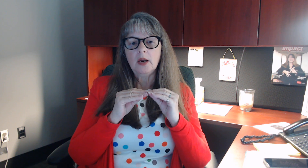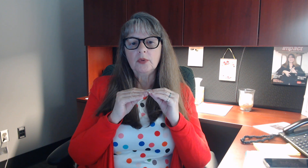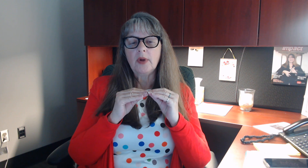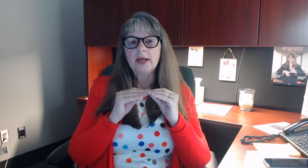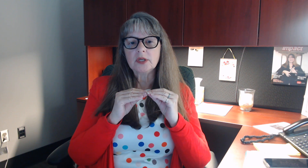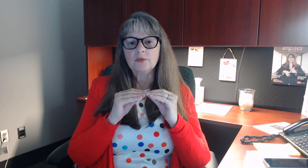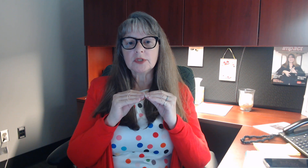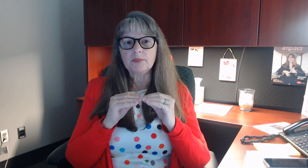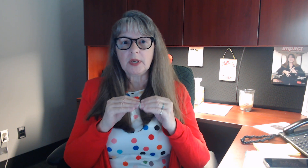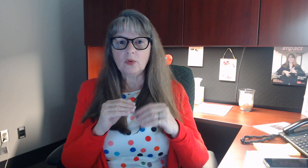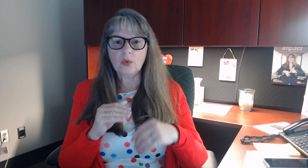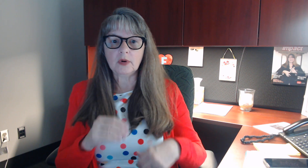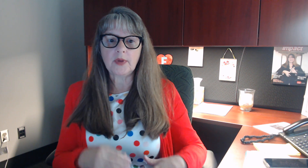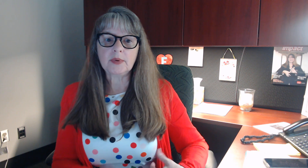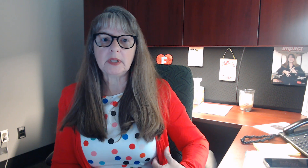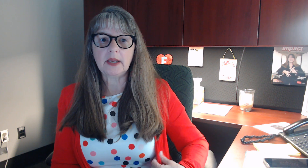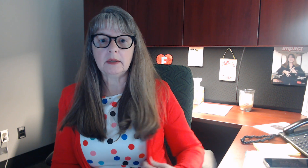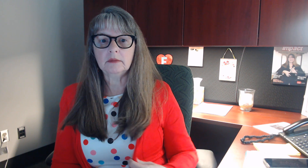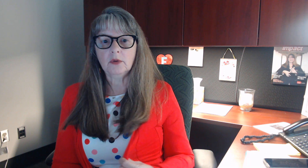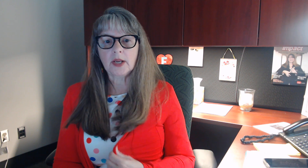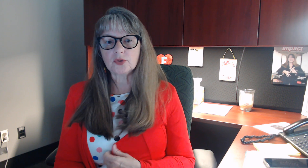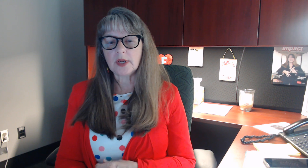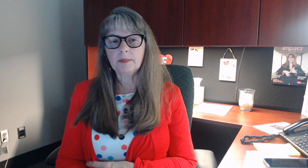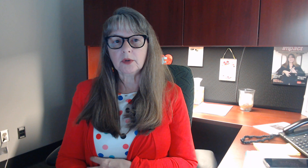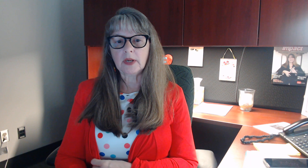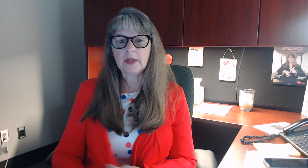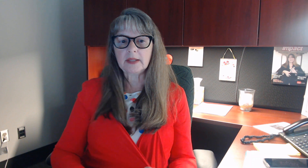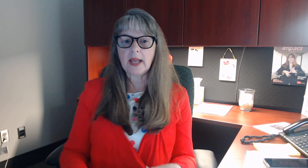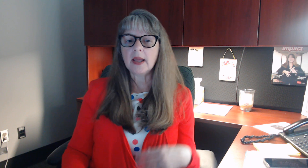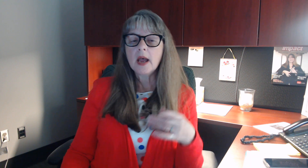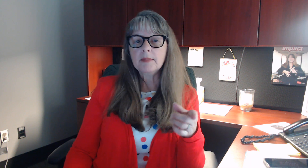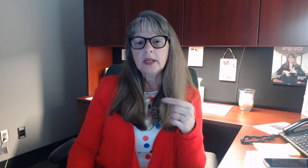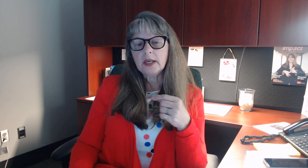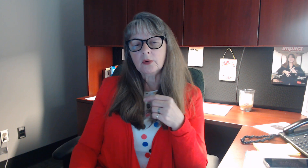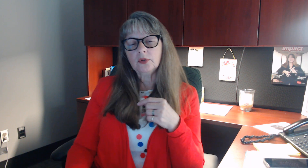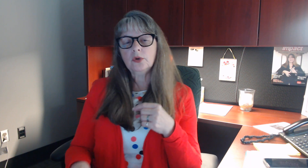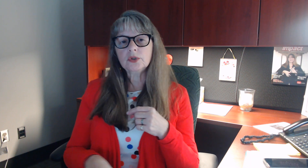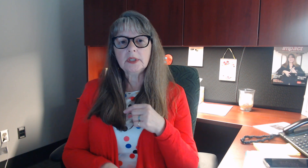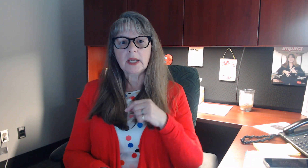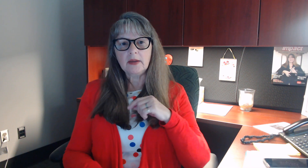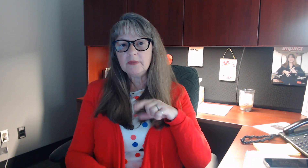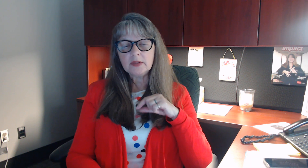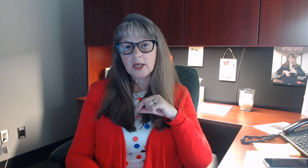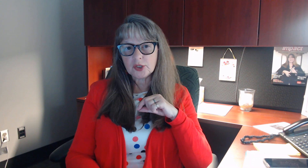they're asking for something, or if they would like, you know, extra helping or anything like that. But usually, like even in the